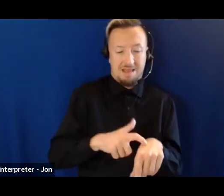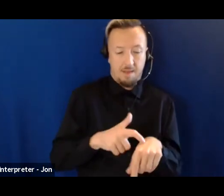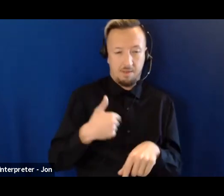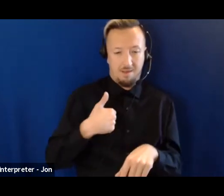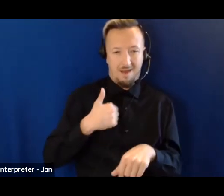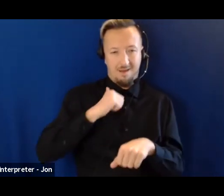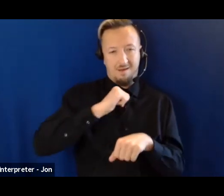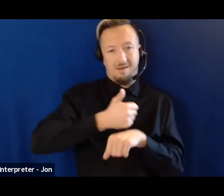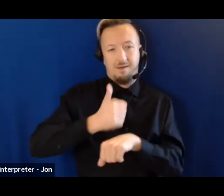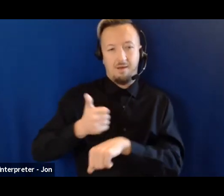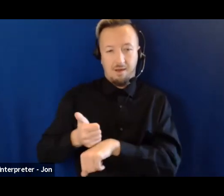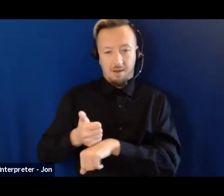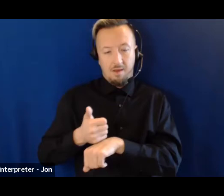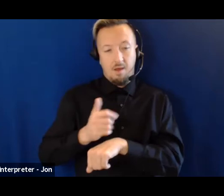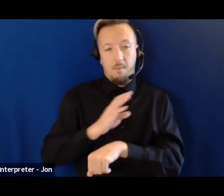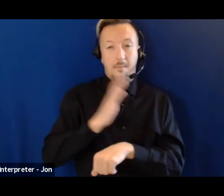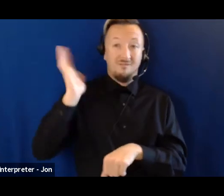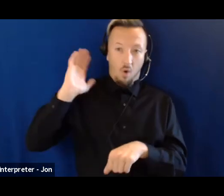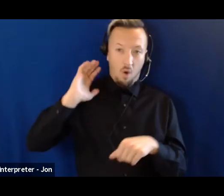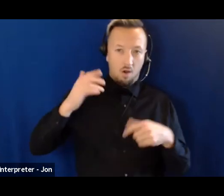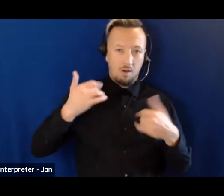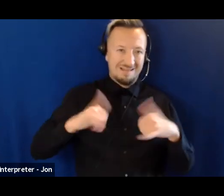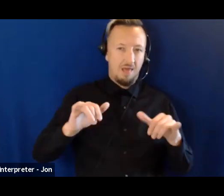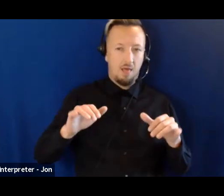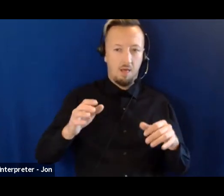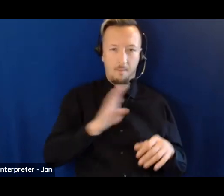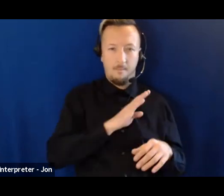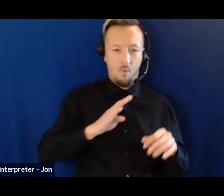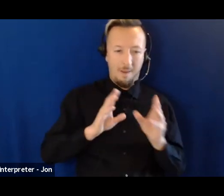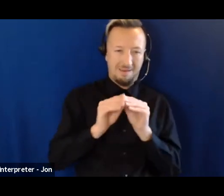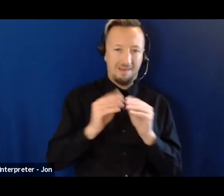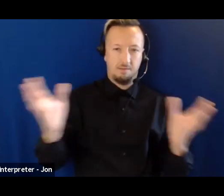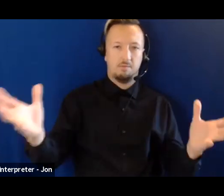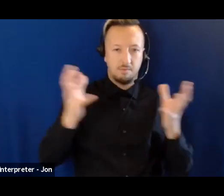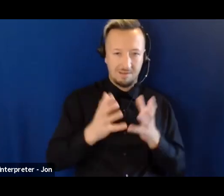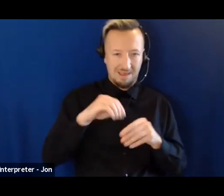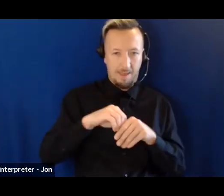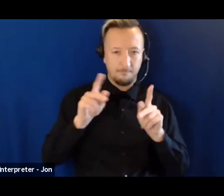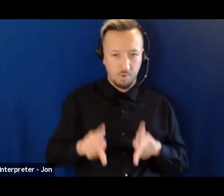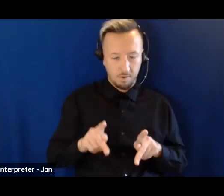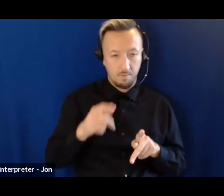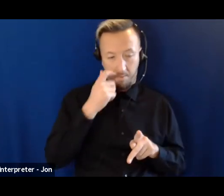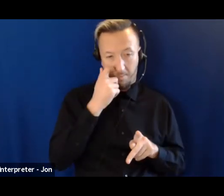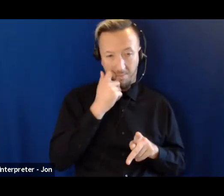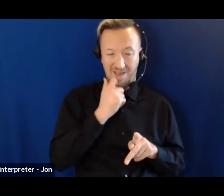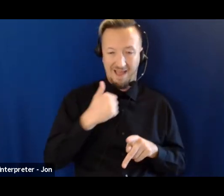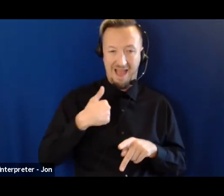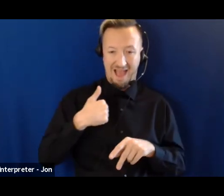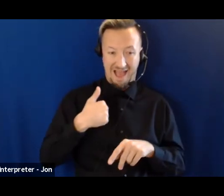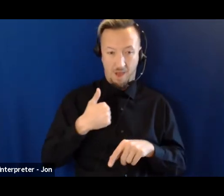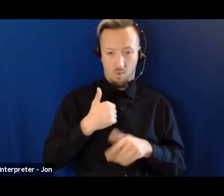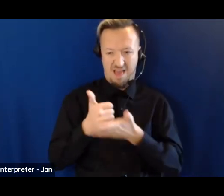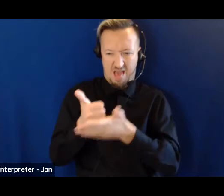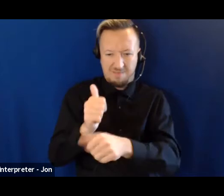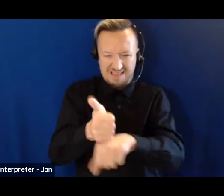meetings, and when we actually had in-person board meetings, and I would help set up the hotel rooms, or at